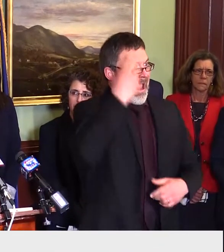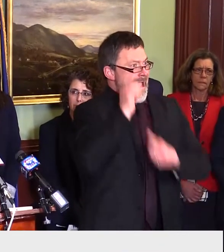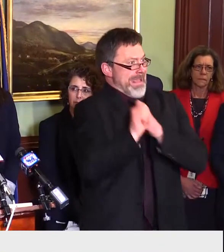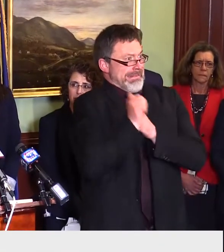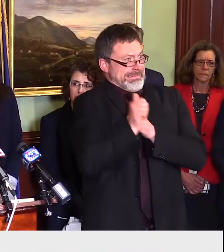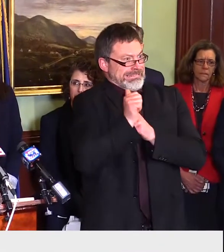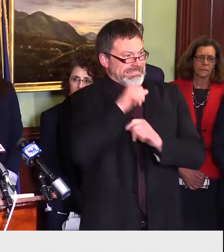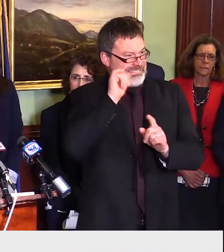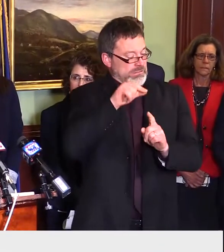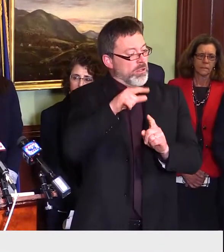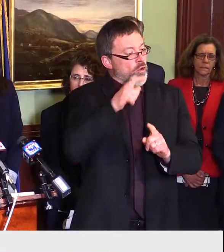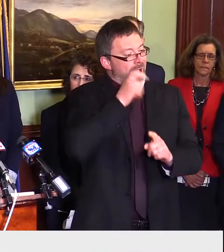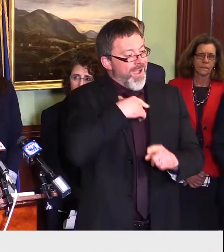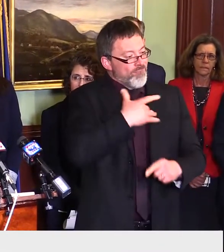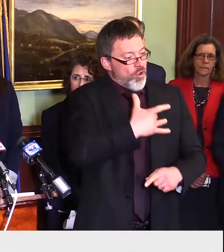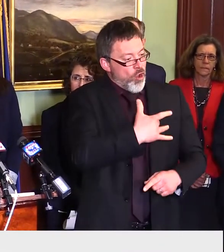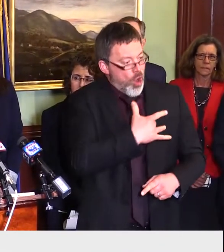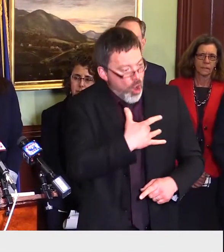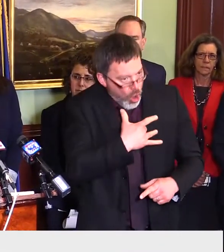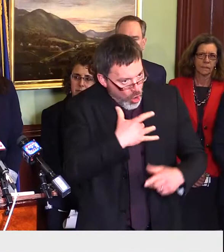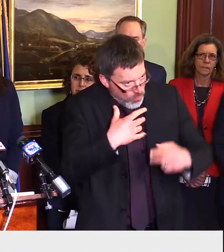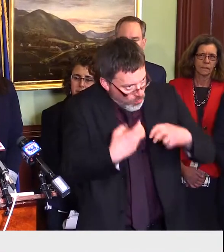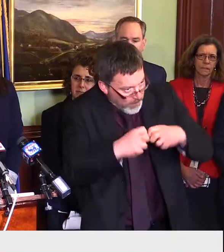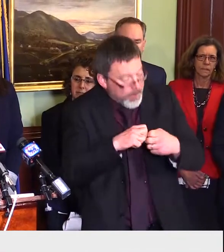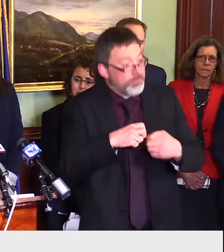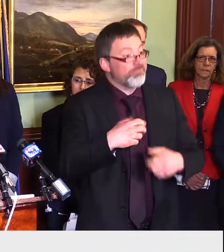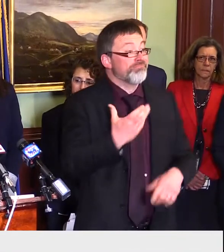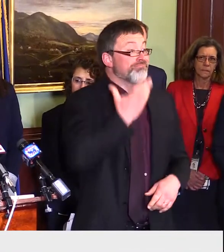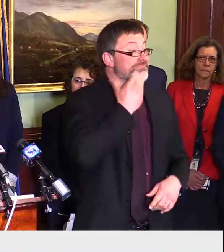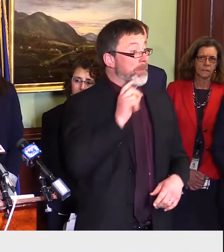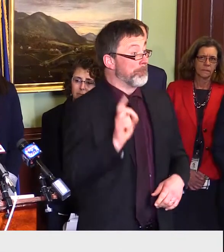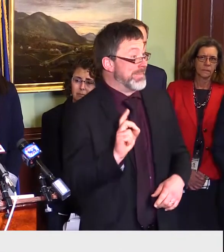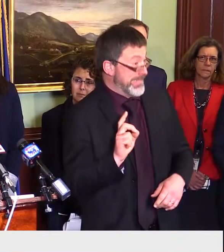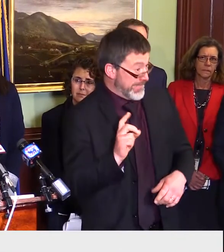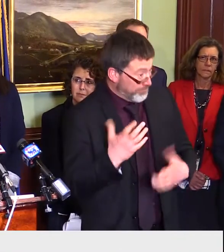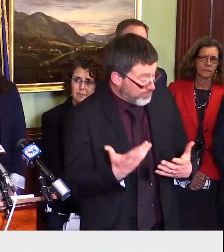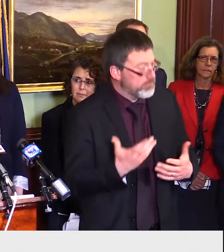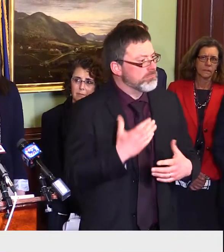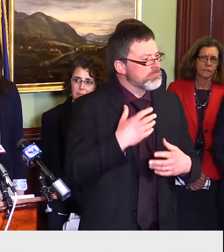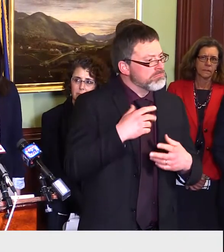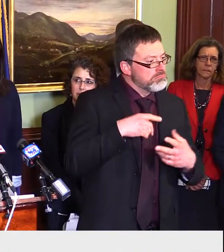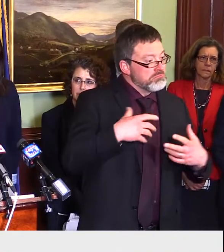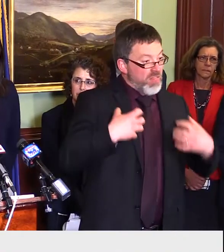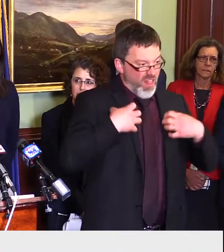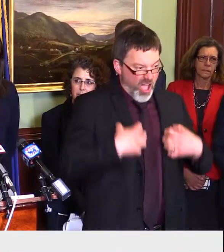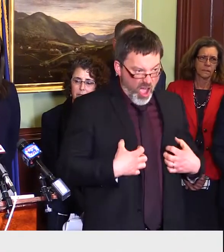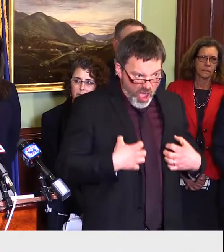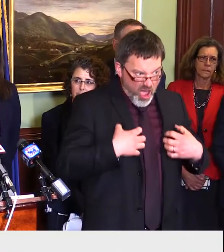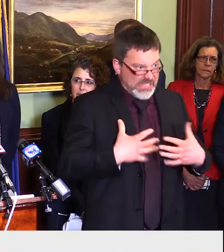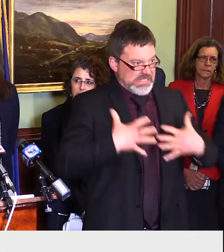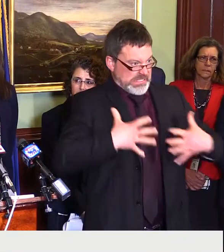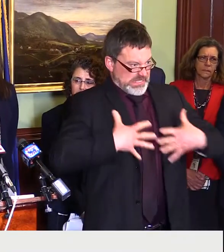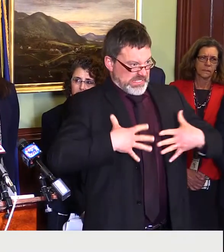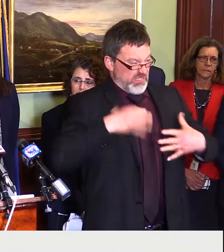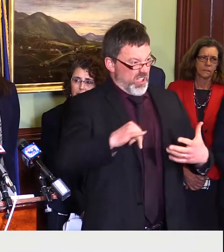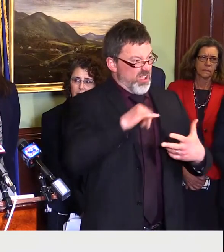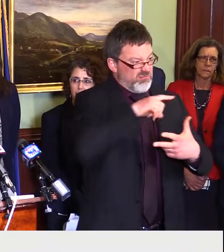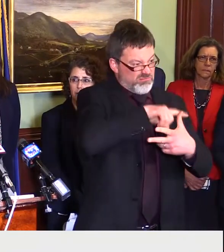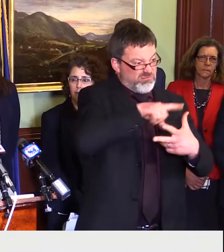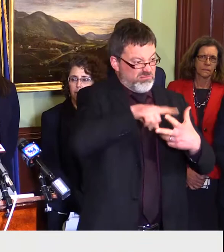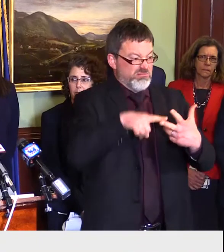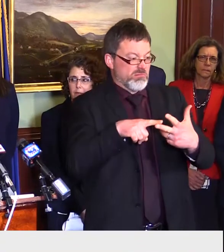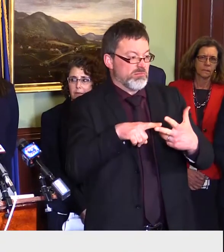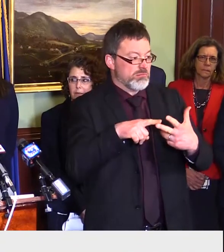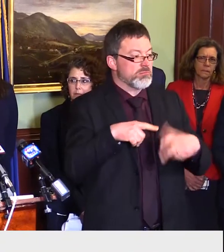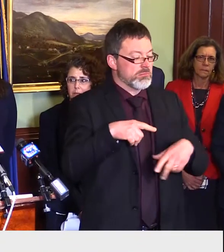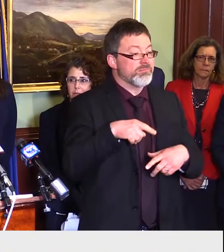The best information we currently have from the experts concludes that slowing it down and preventing as